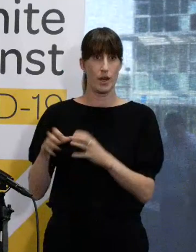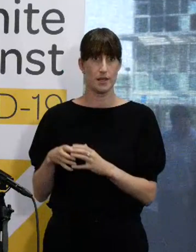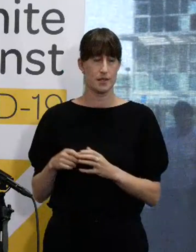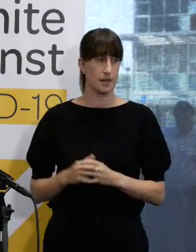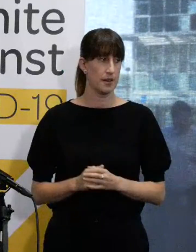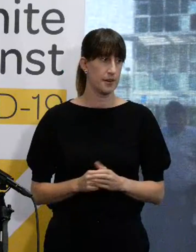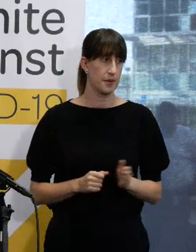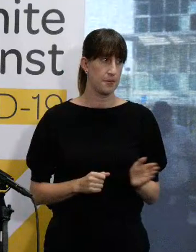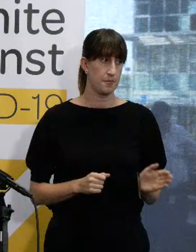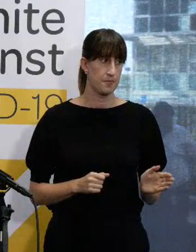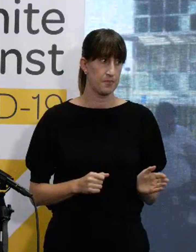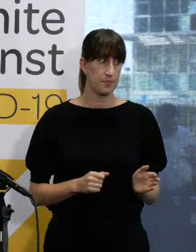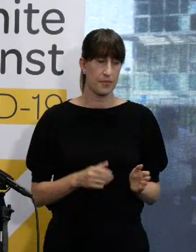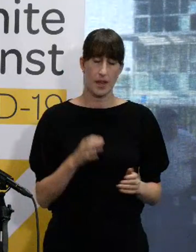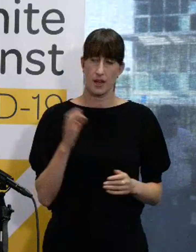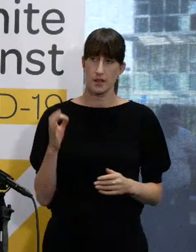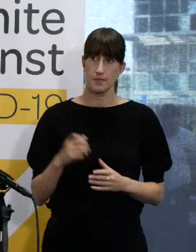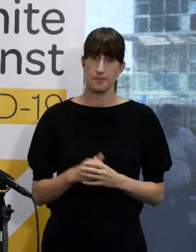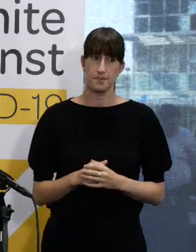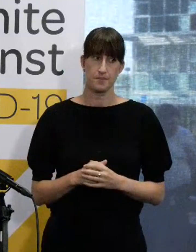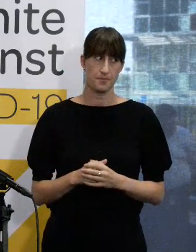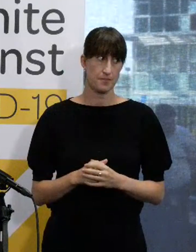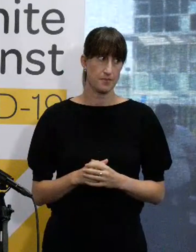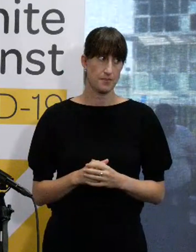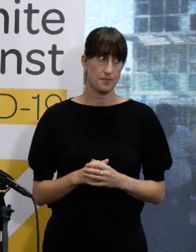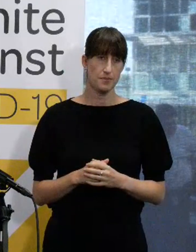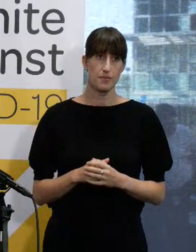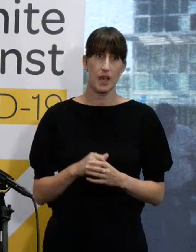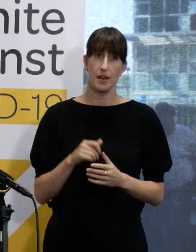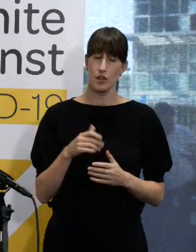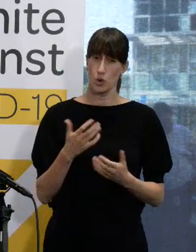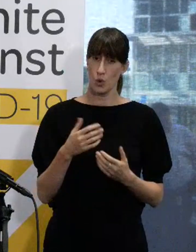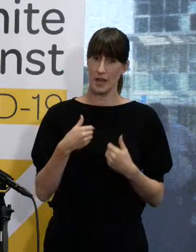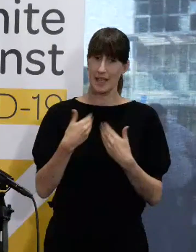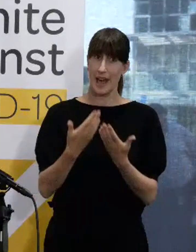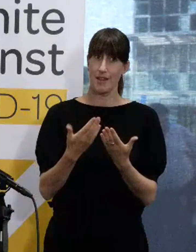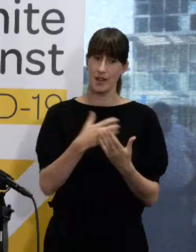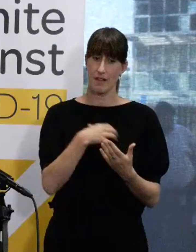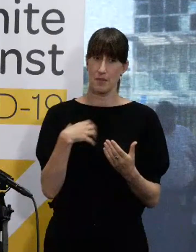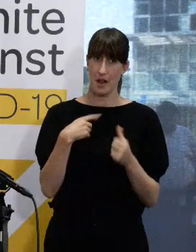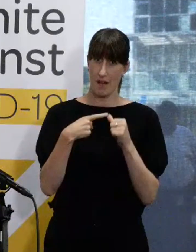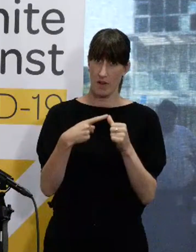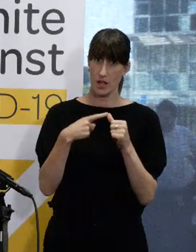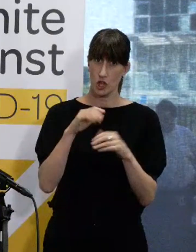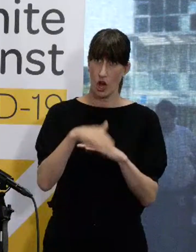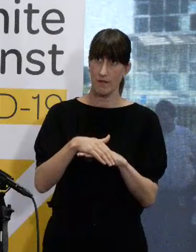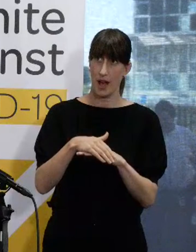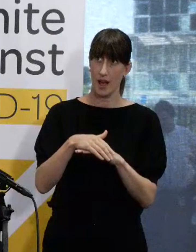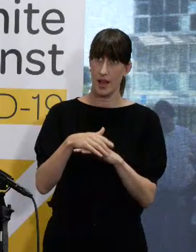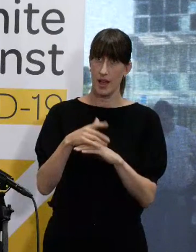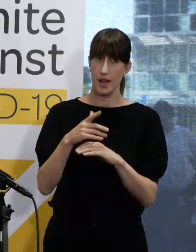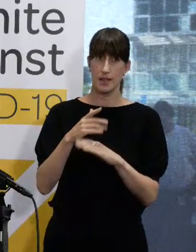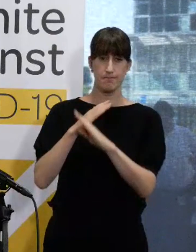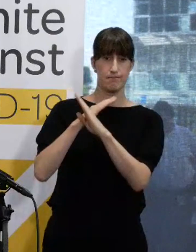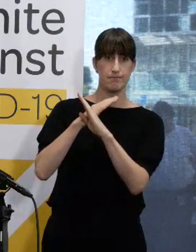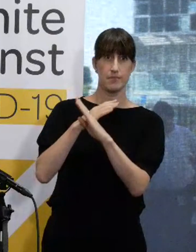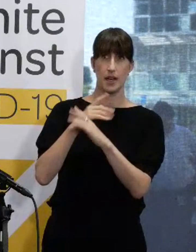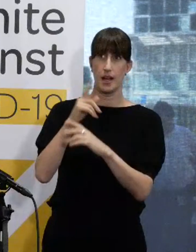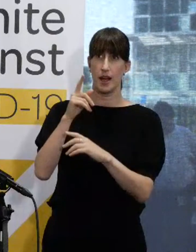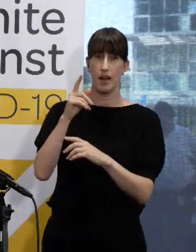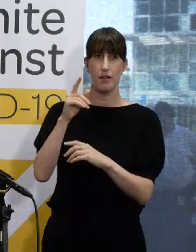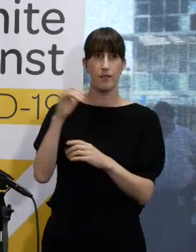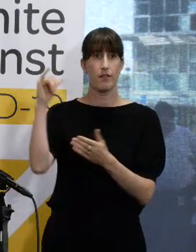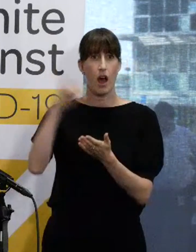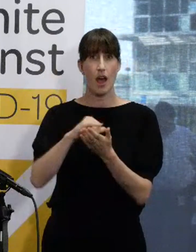did you provide any advice on restricting the number of people coming from those countries or halting flights from those countries? Not